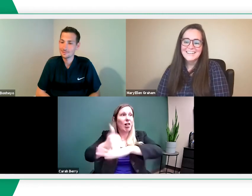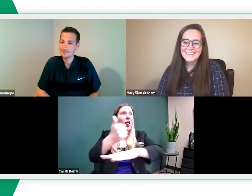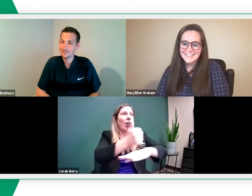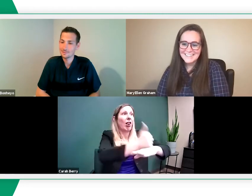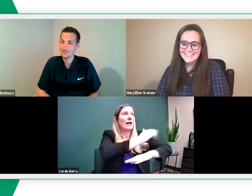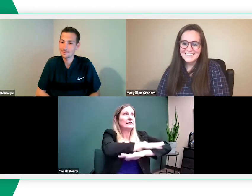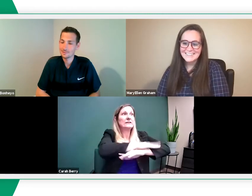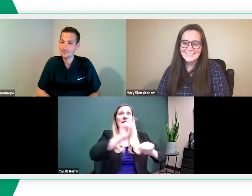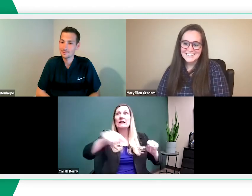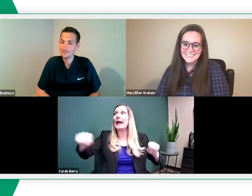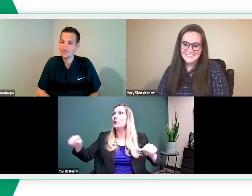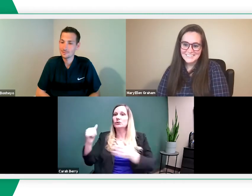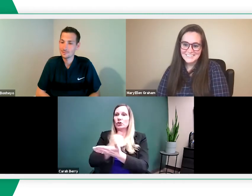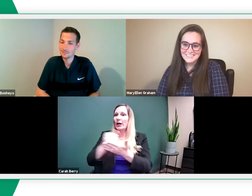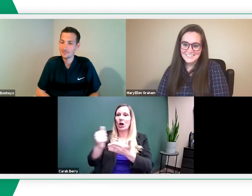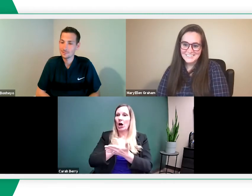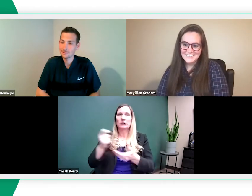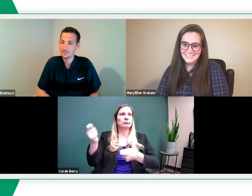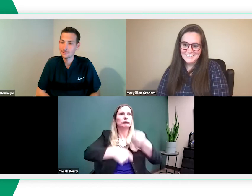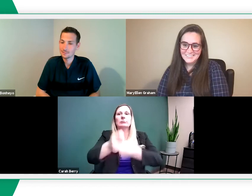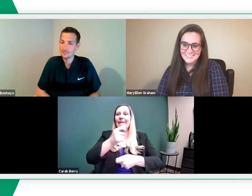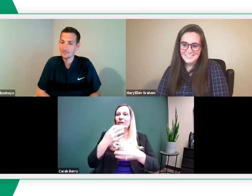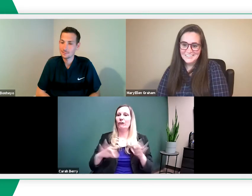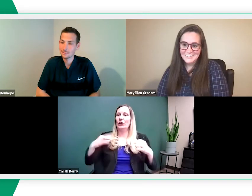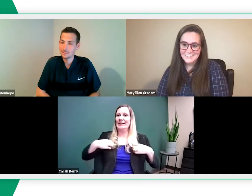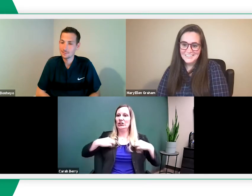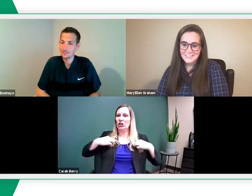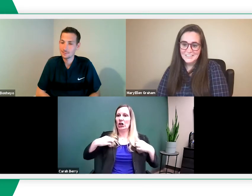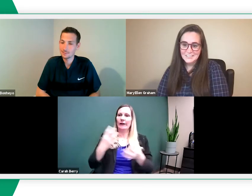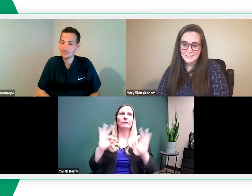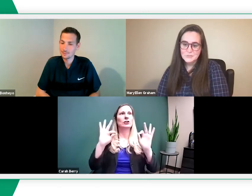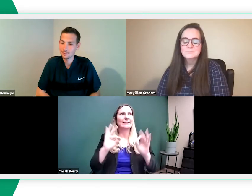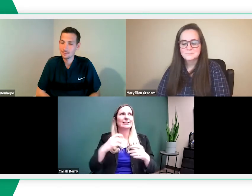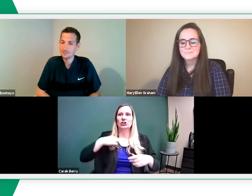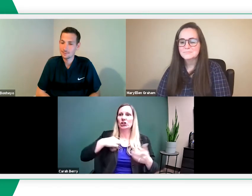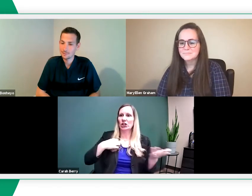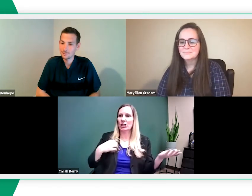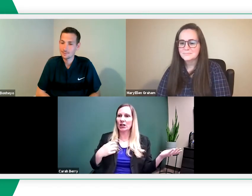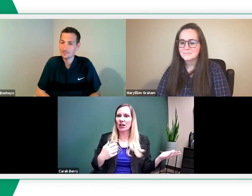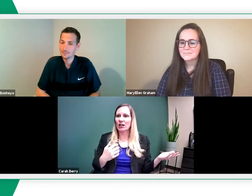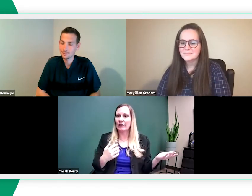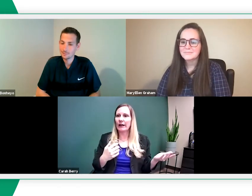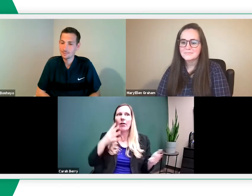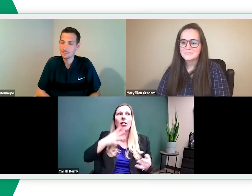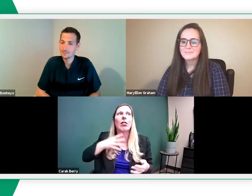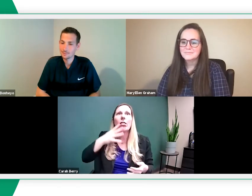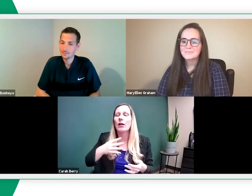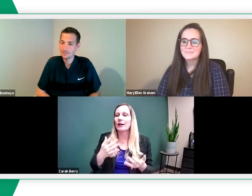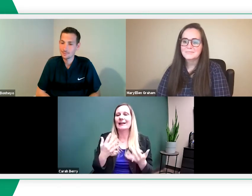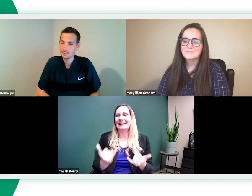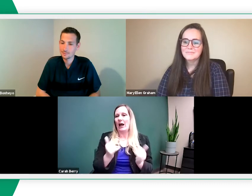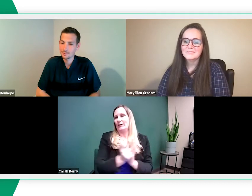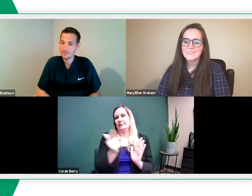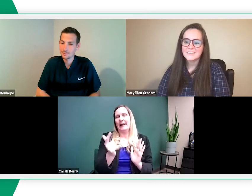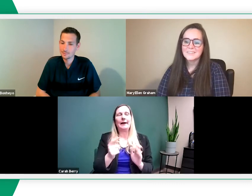similar, you're my age. I started college. I went to all these different tables, got all these credit cards exchanged for a free shirt, just getting all